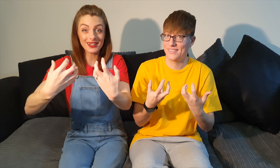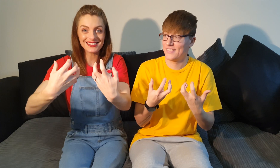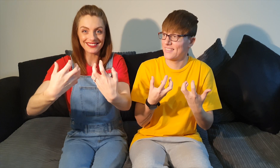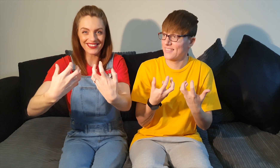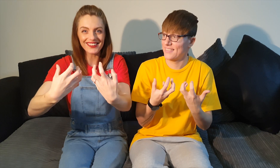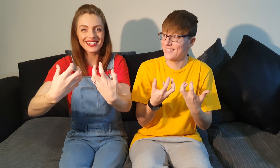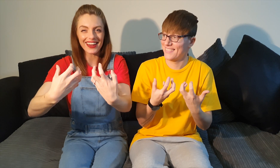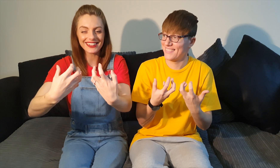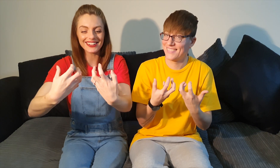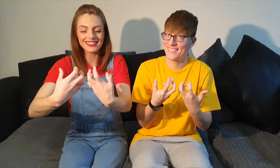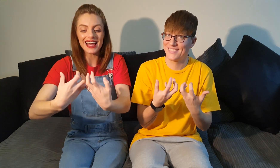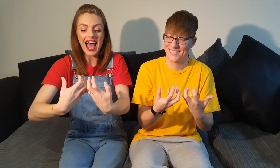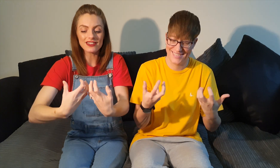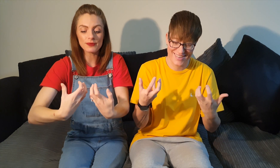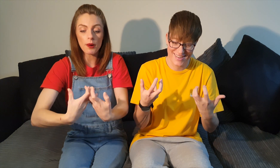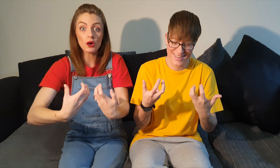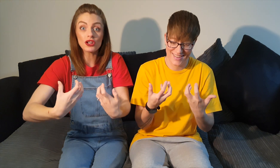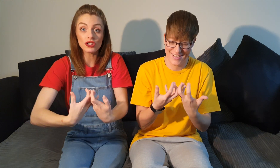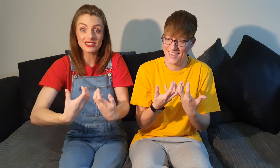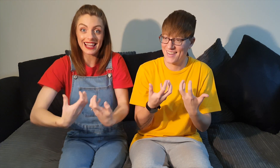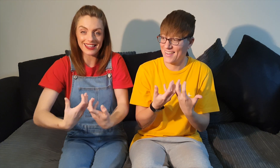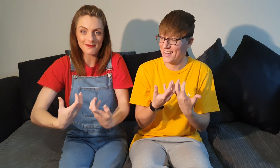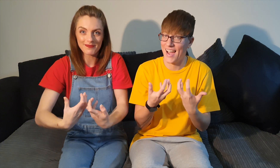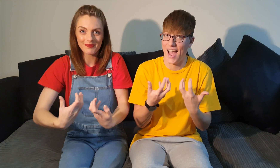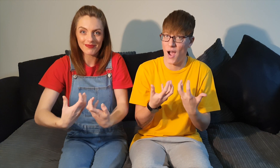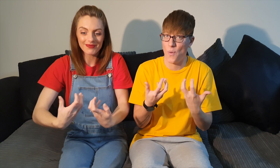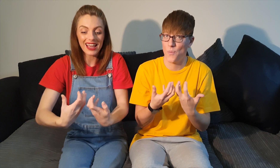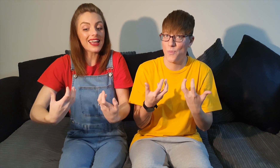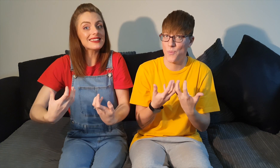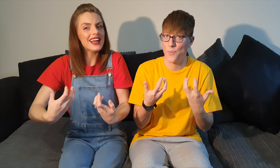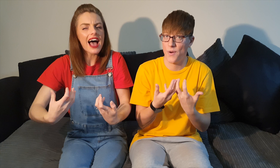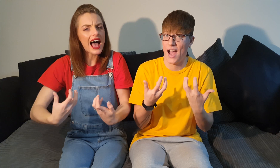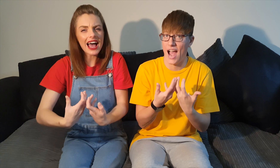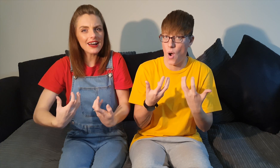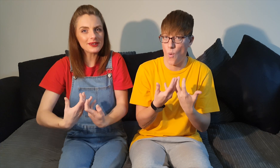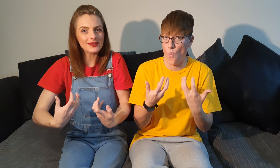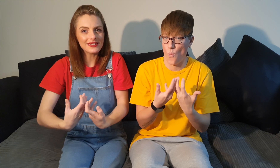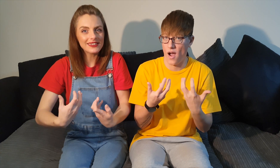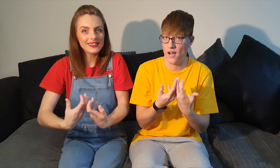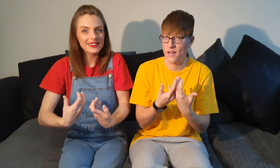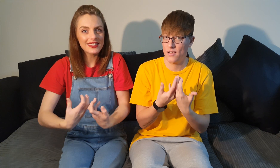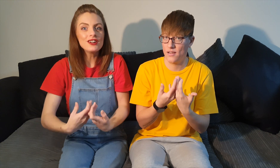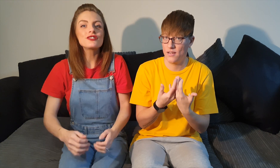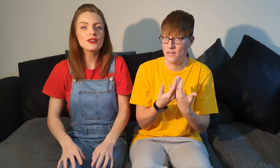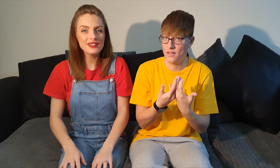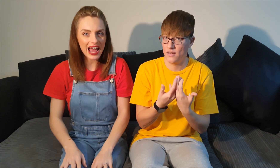inwards, very good. And just pop your knuckles together. And that's how. So now